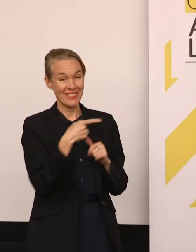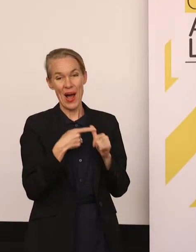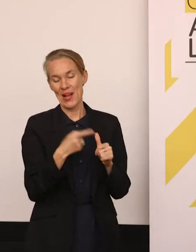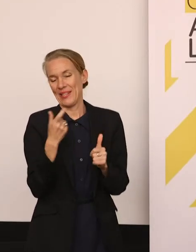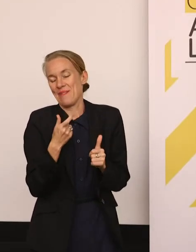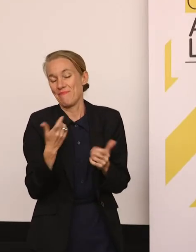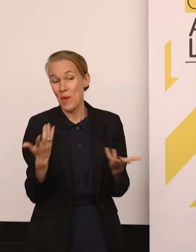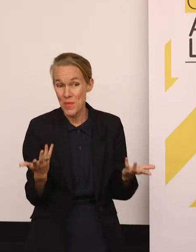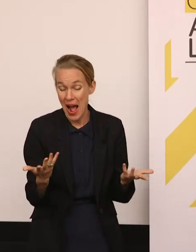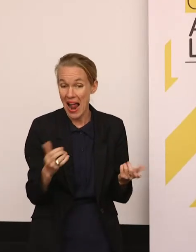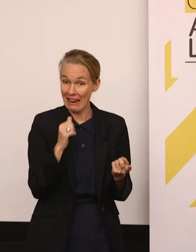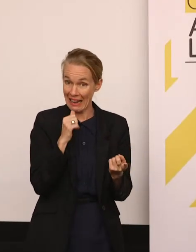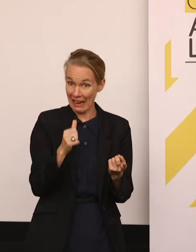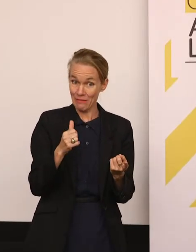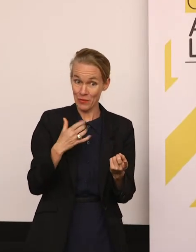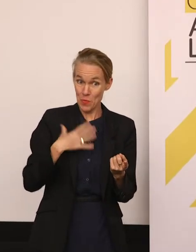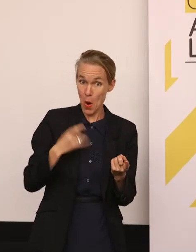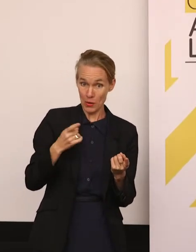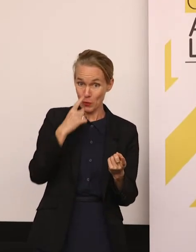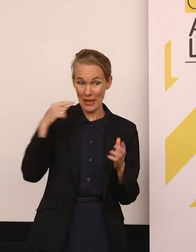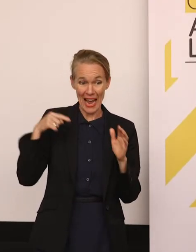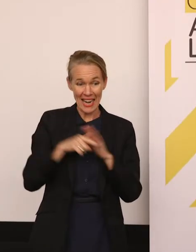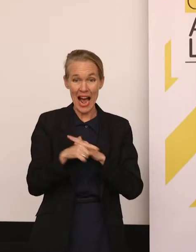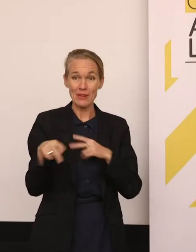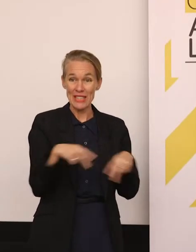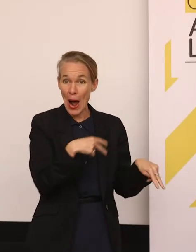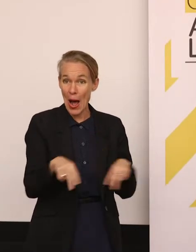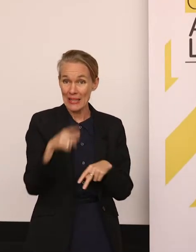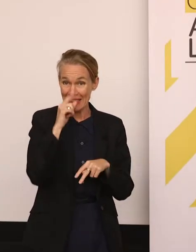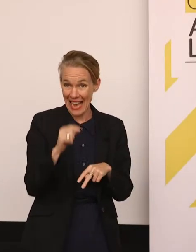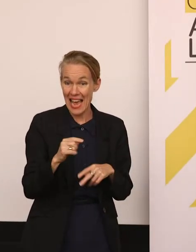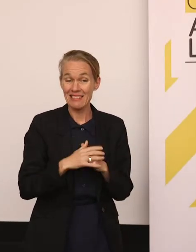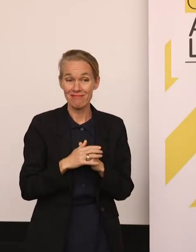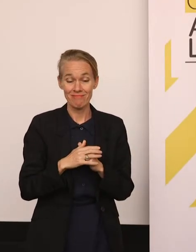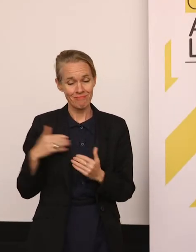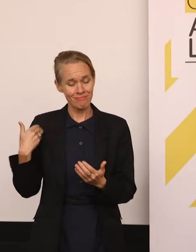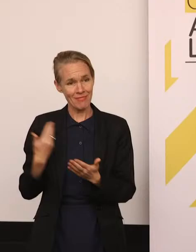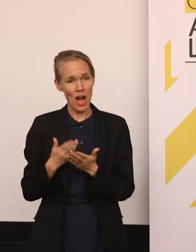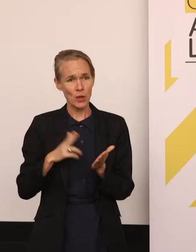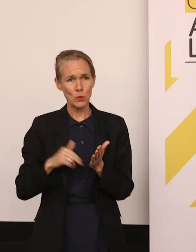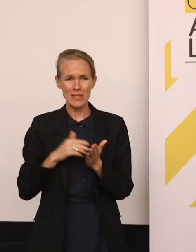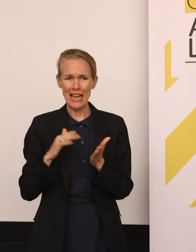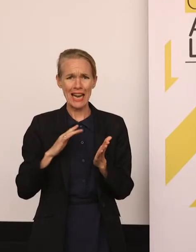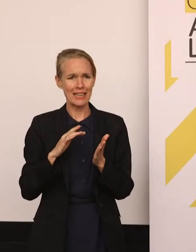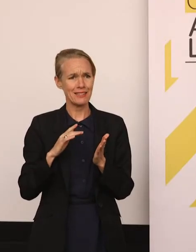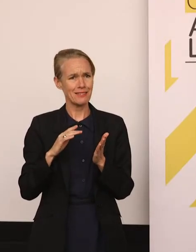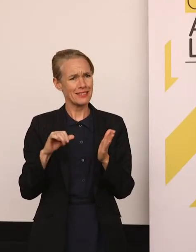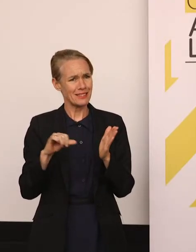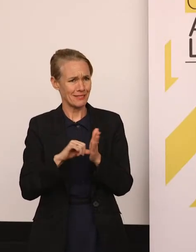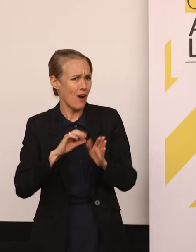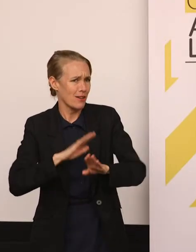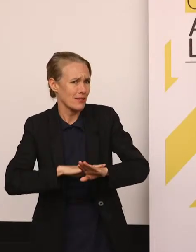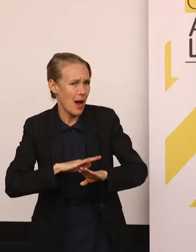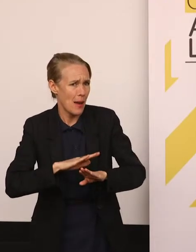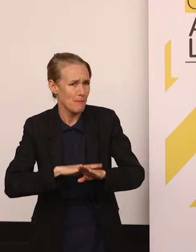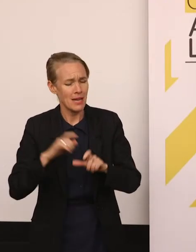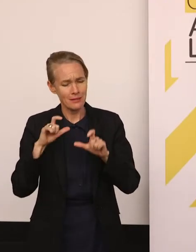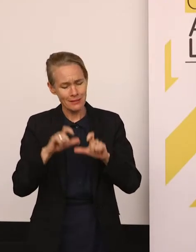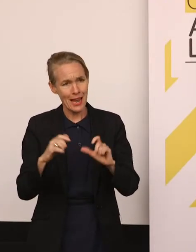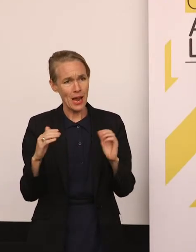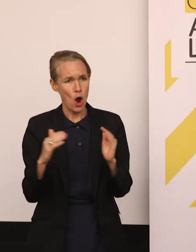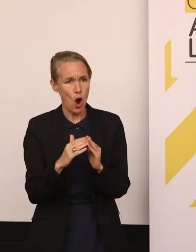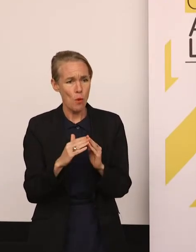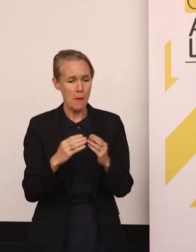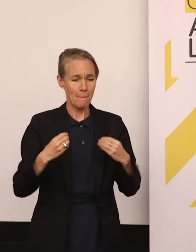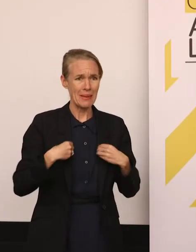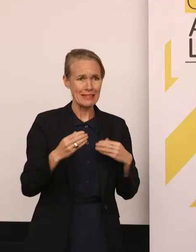look, we have done the hard mahi here, and our work has paid off. We should,